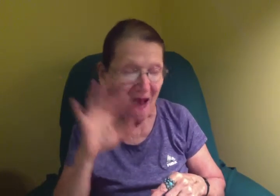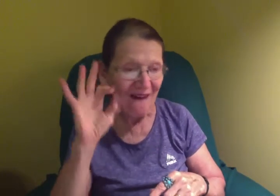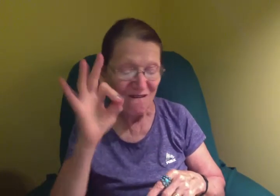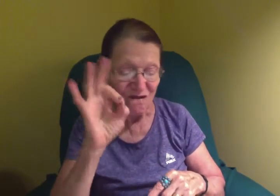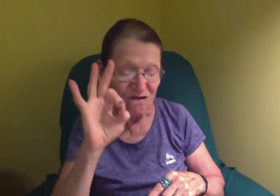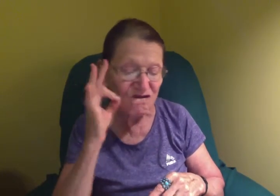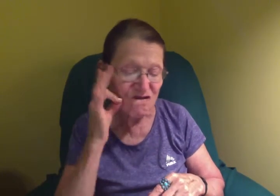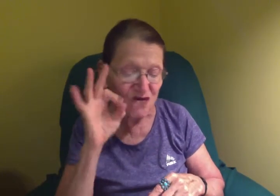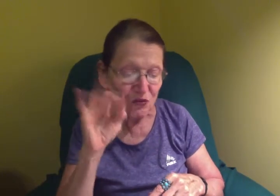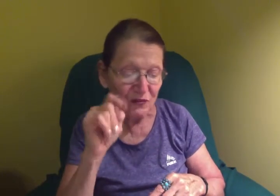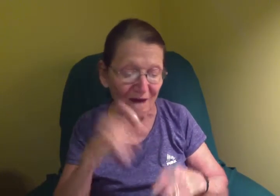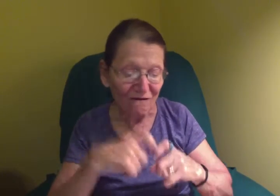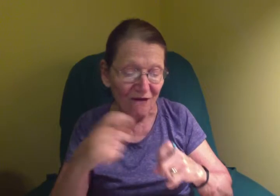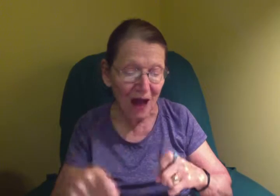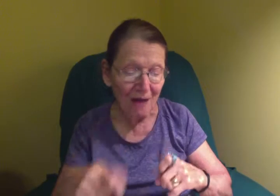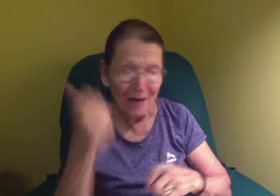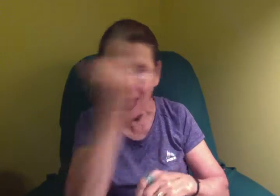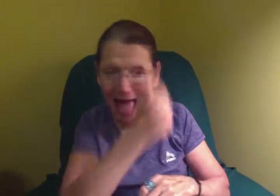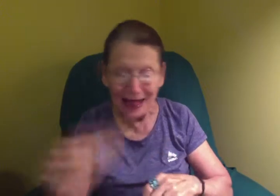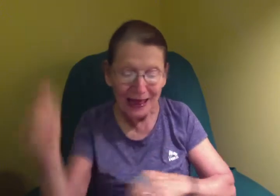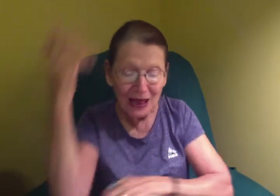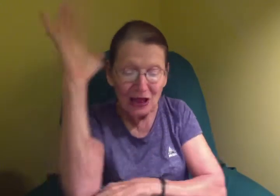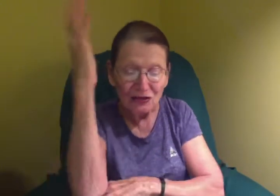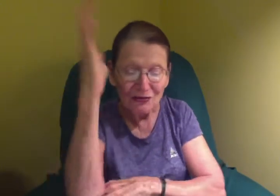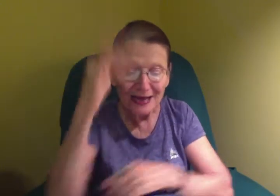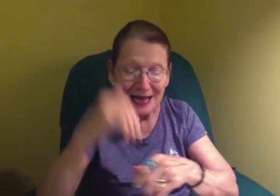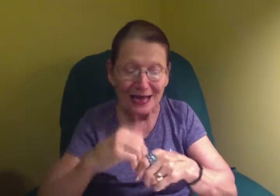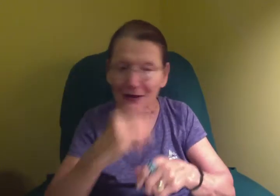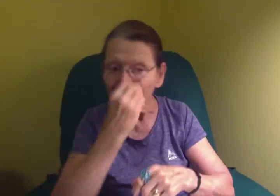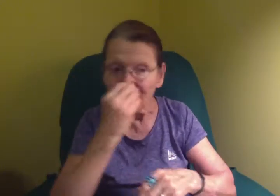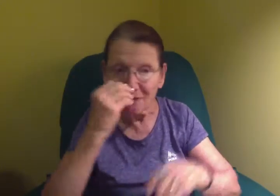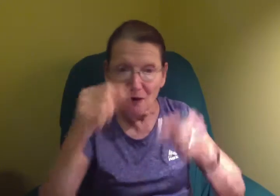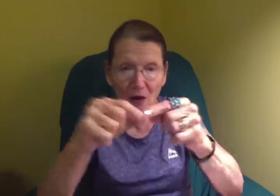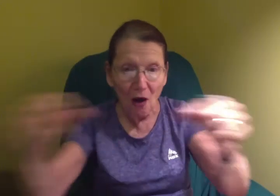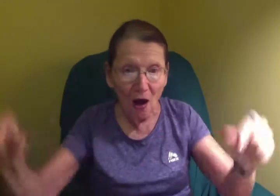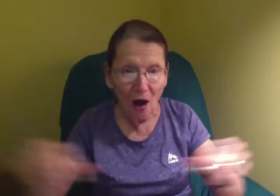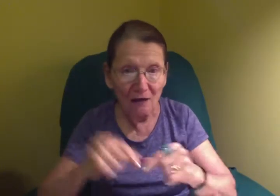and birthday birthday birthday. we're going